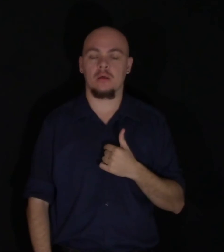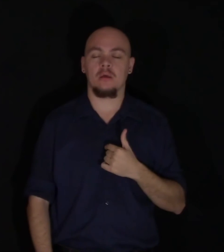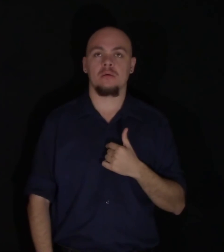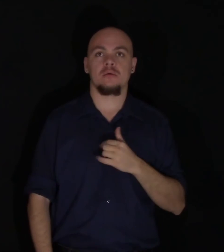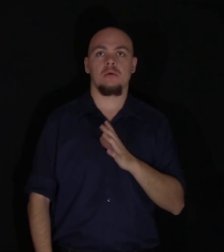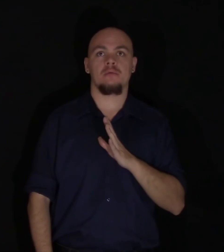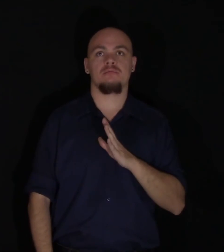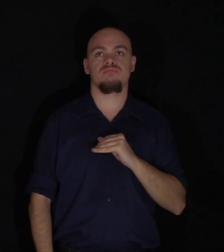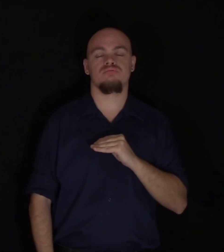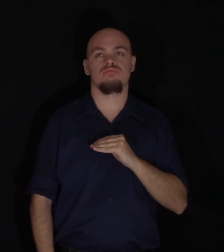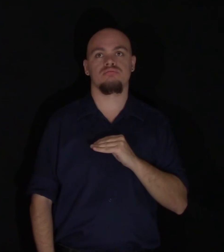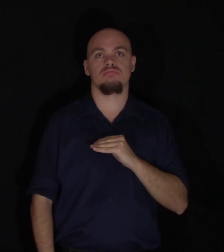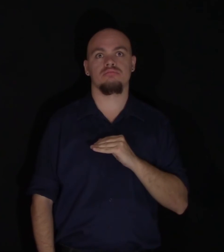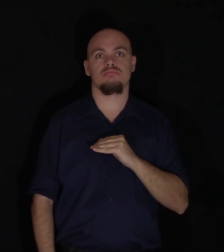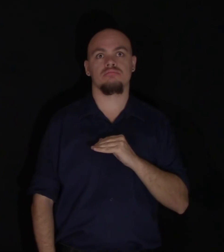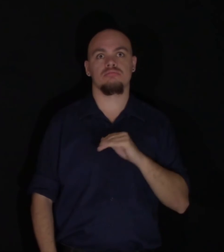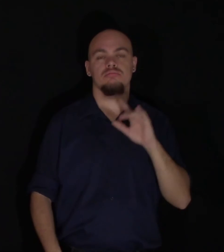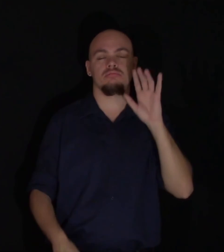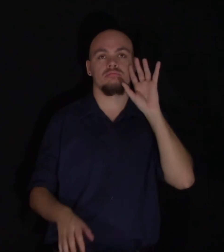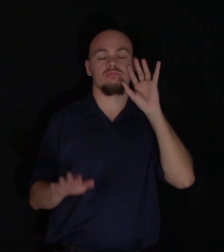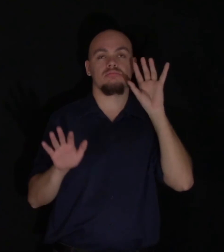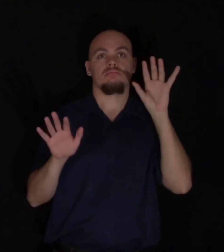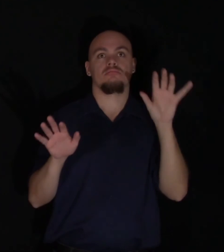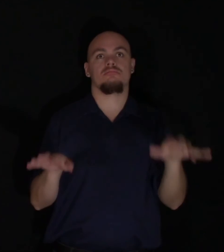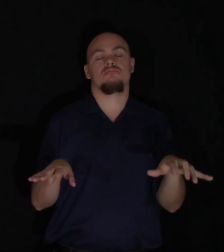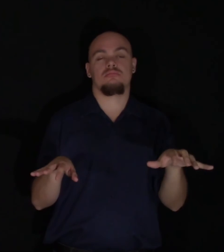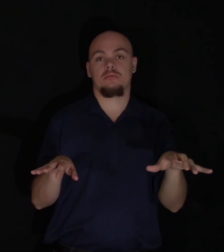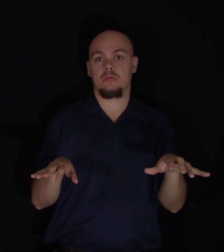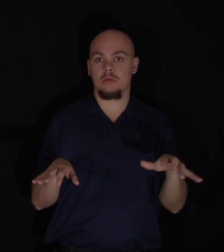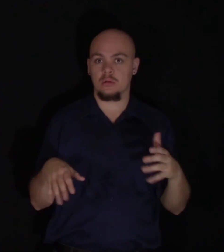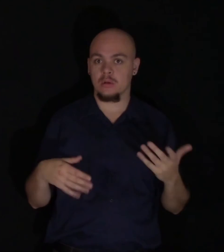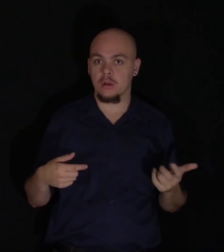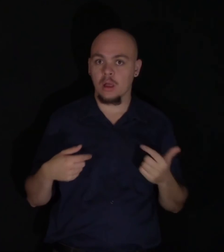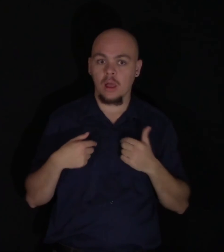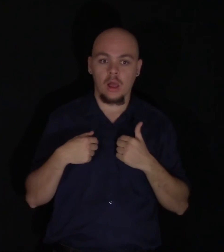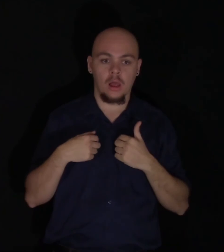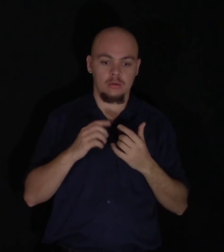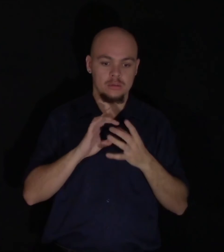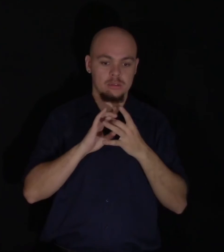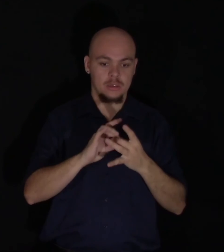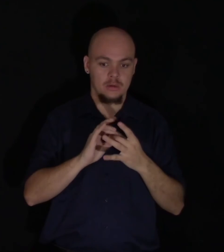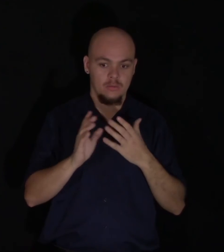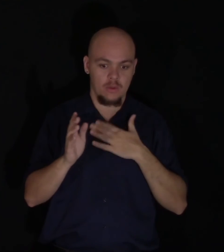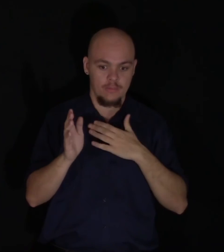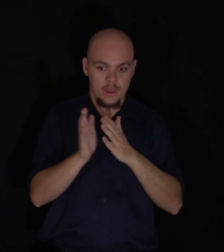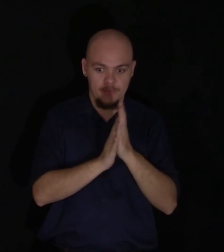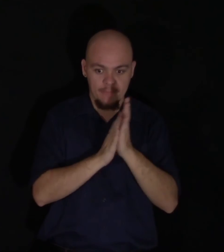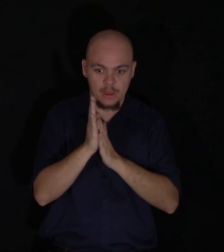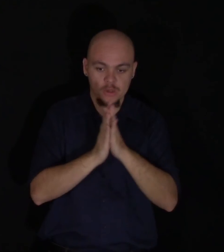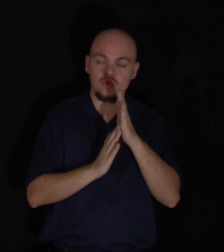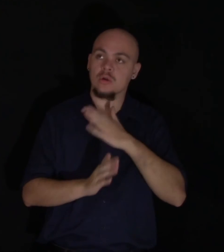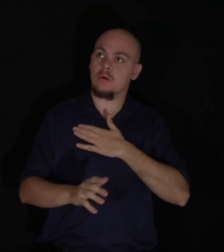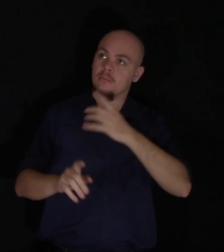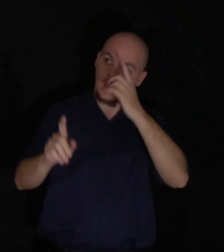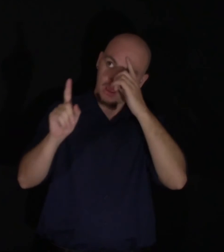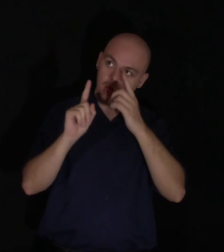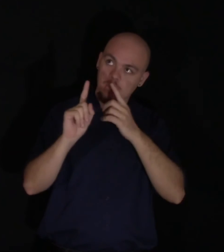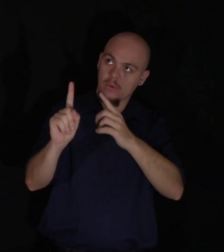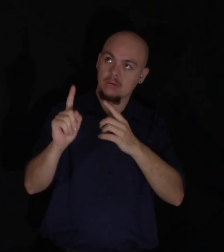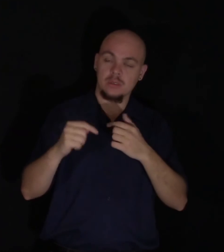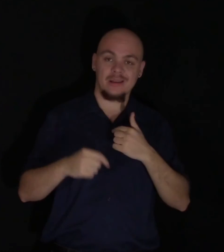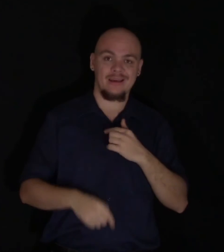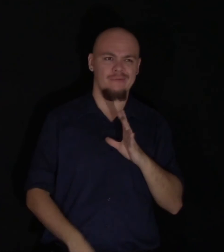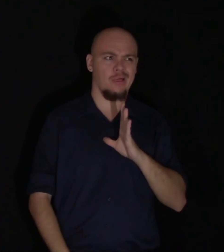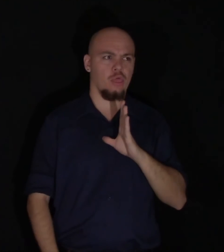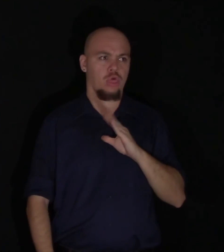devastated. I could not imagine how connected I was with my passion and purpose. And I felt so shut down,